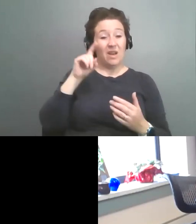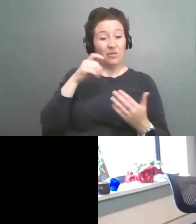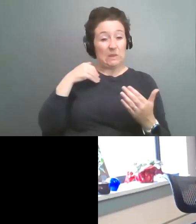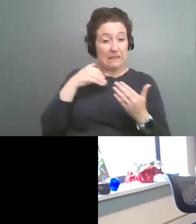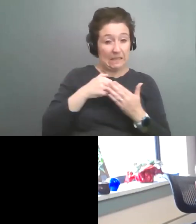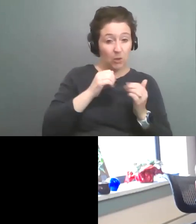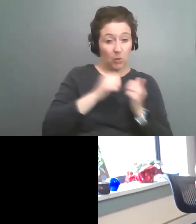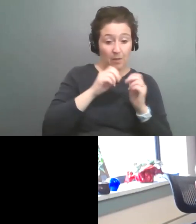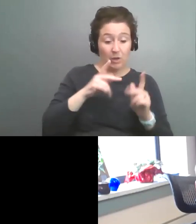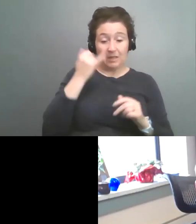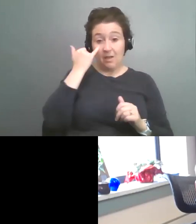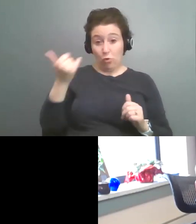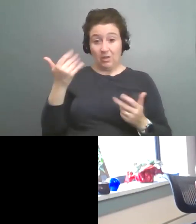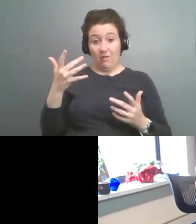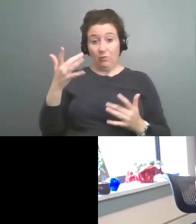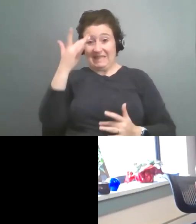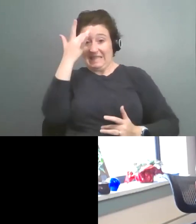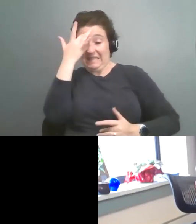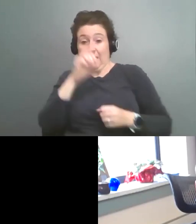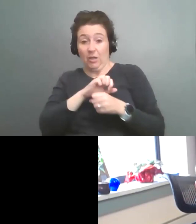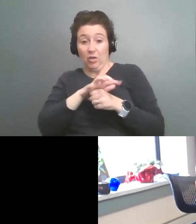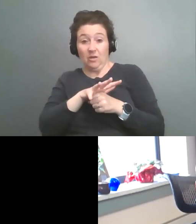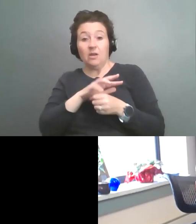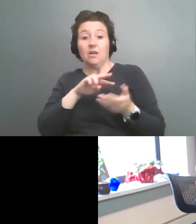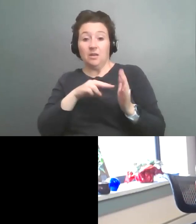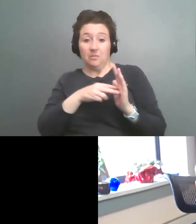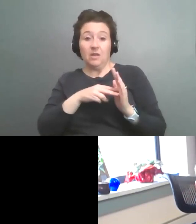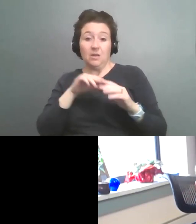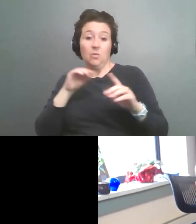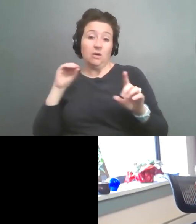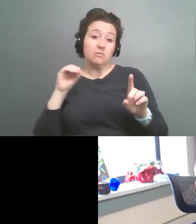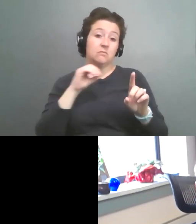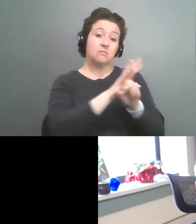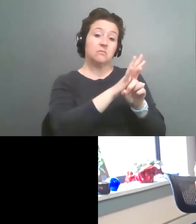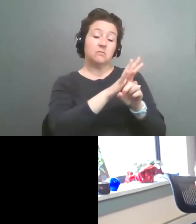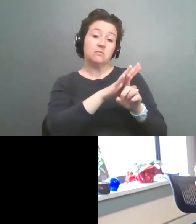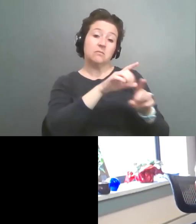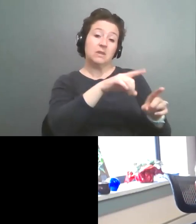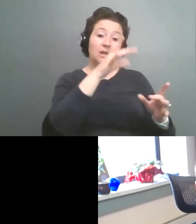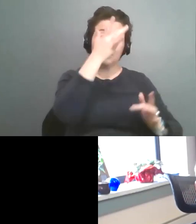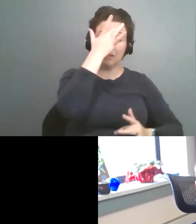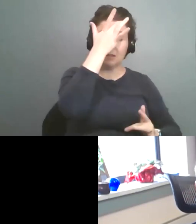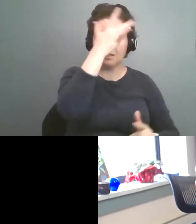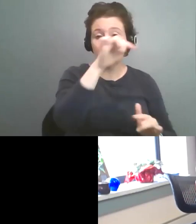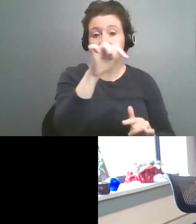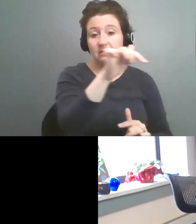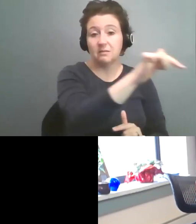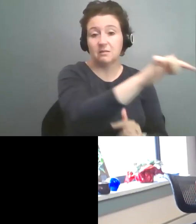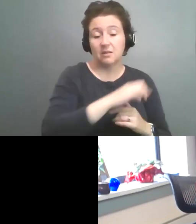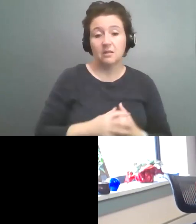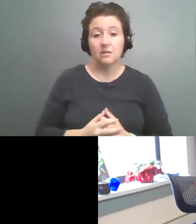you are sick with COVID-19, there's a good chance you'd be exposing others to the virus in this type of situation.